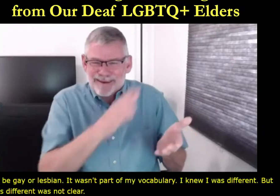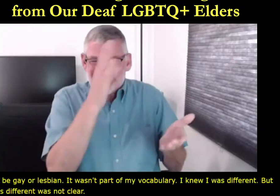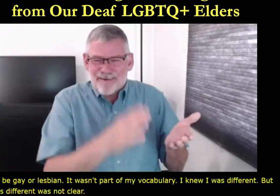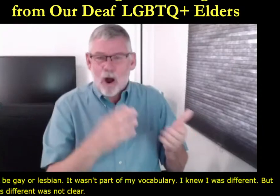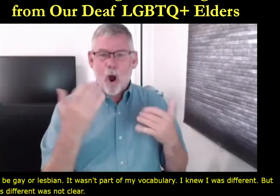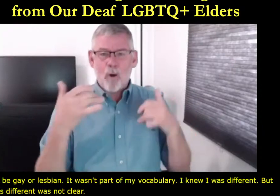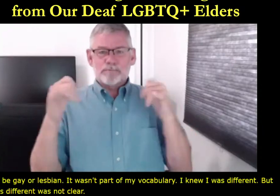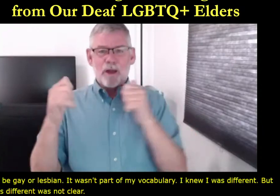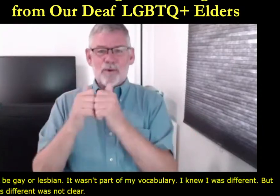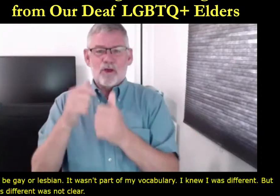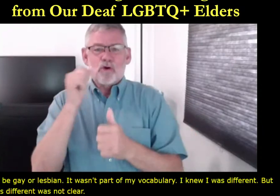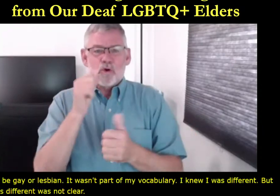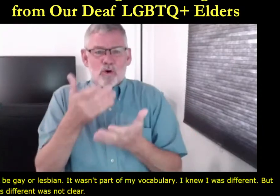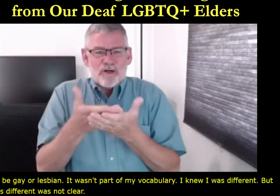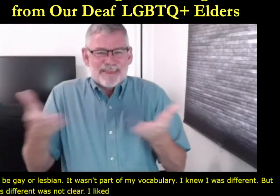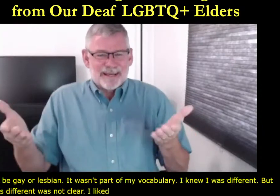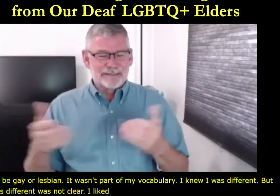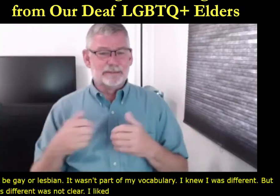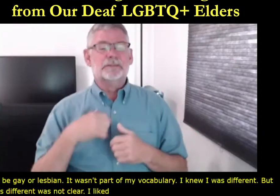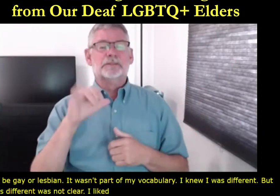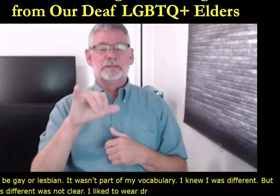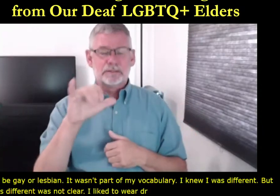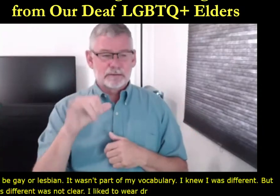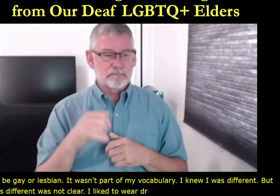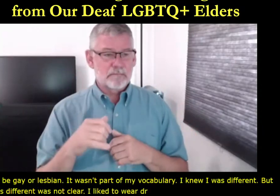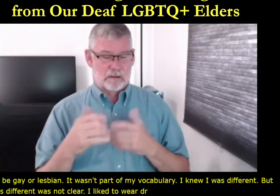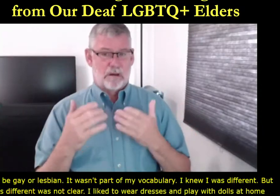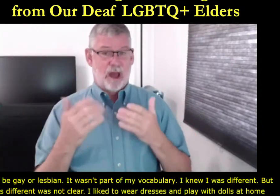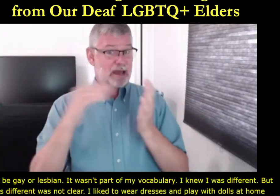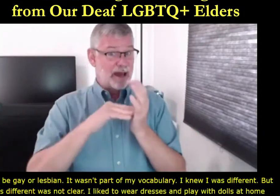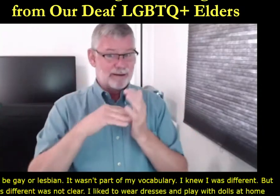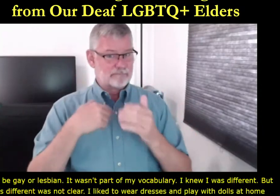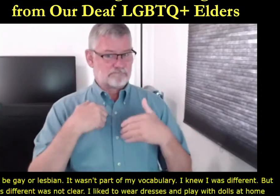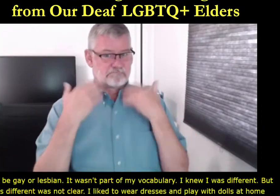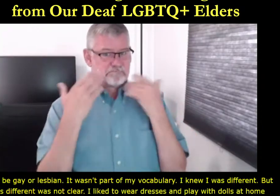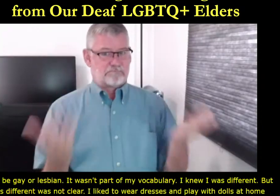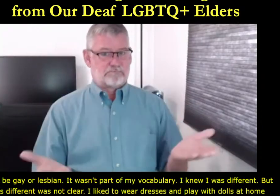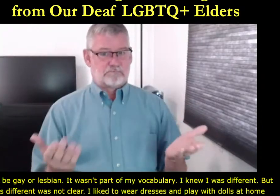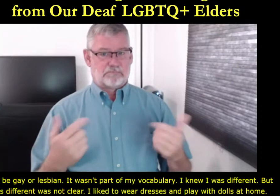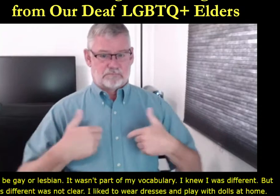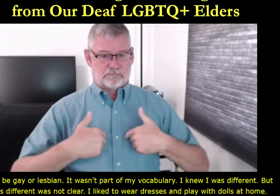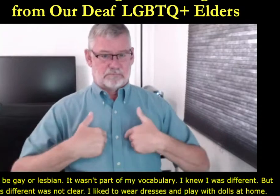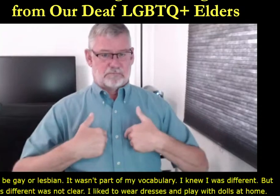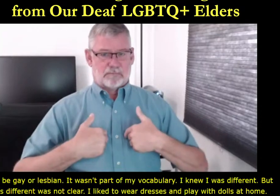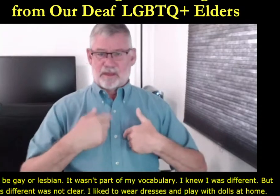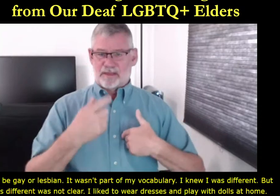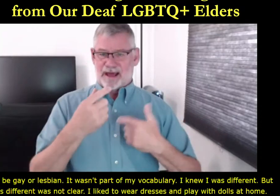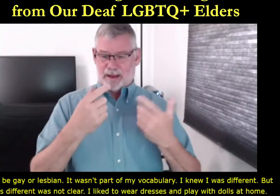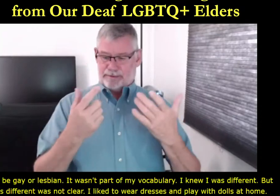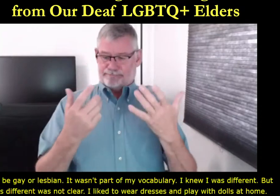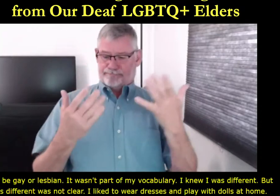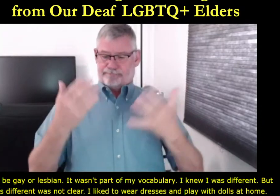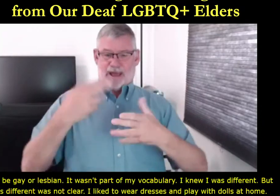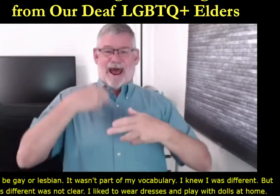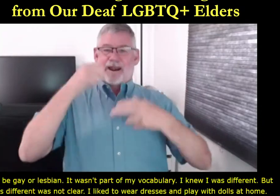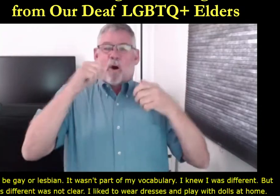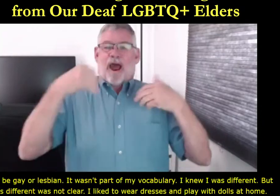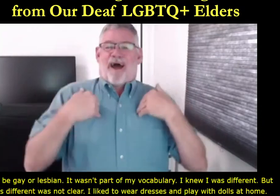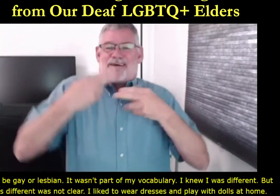toys that were designed for boys i wanted to play with things that were typically related to girls i didn't know why though and i didn't know